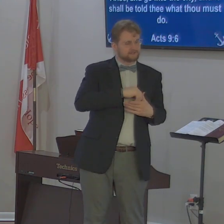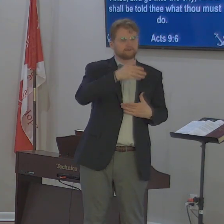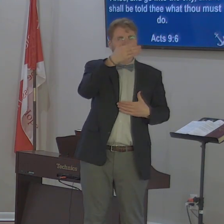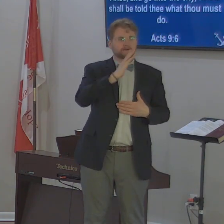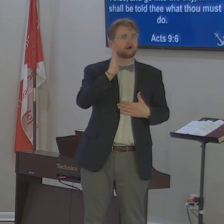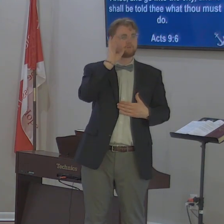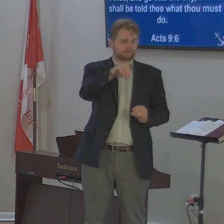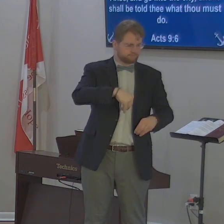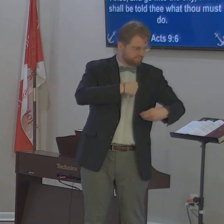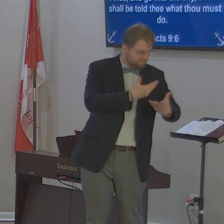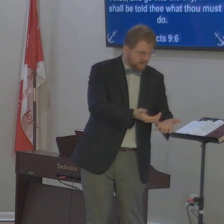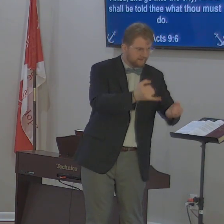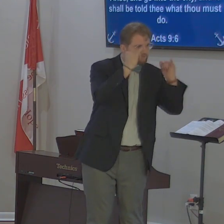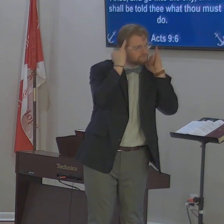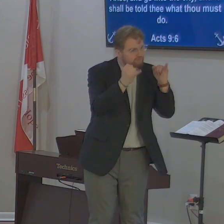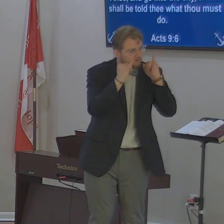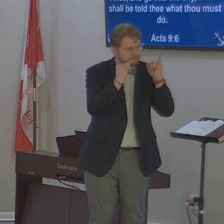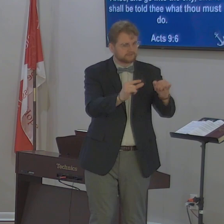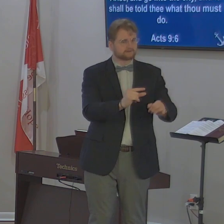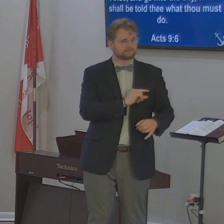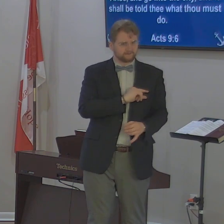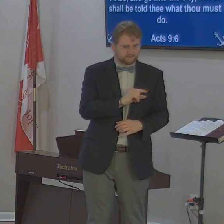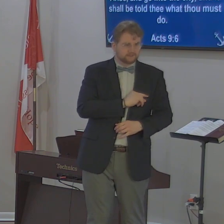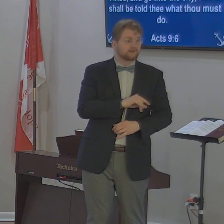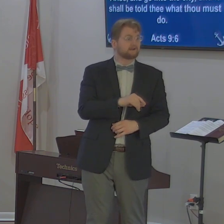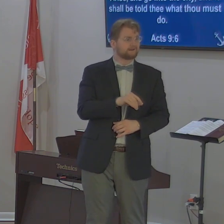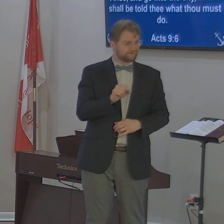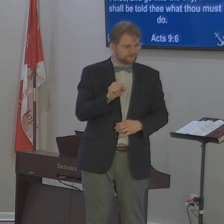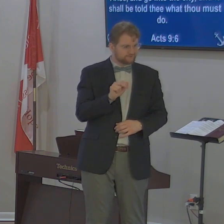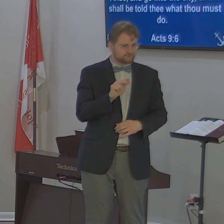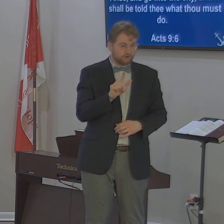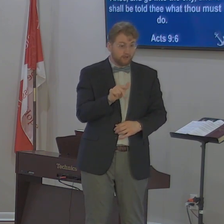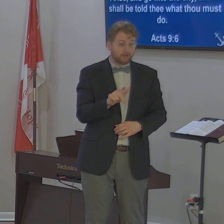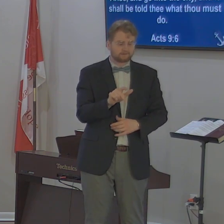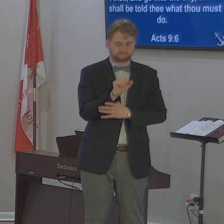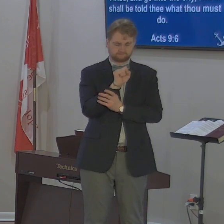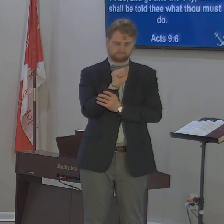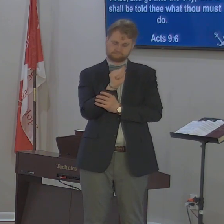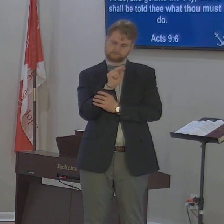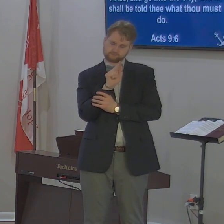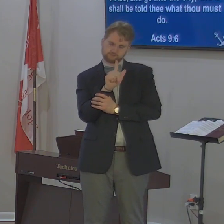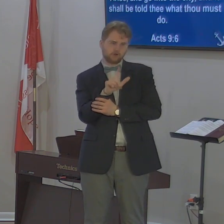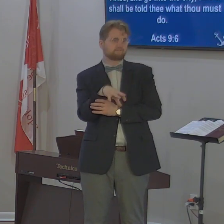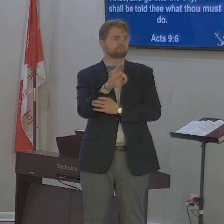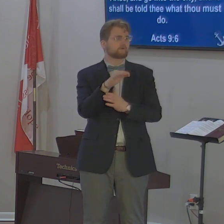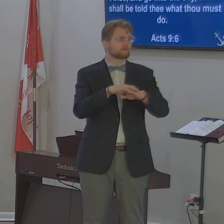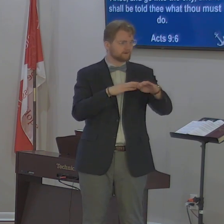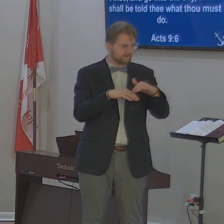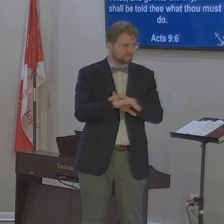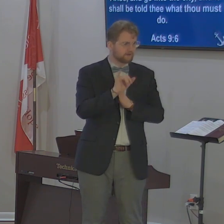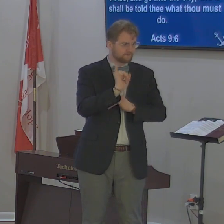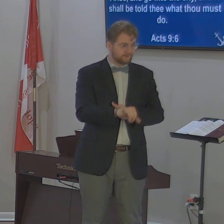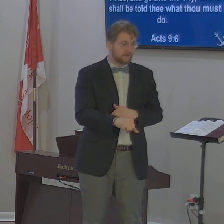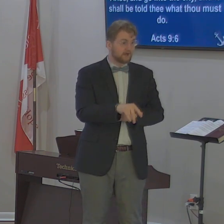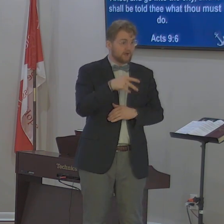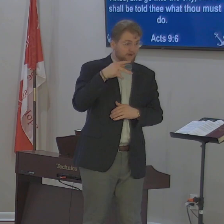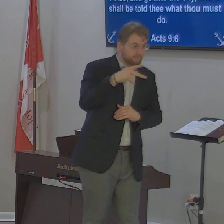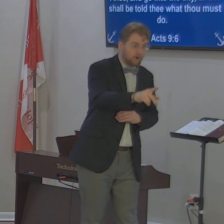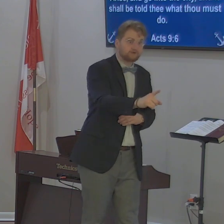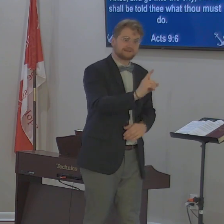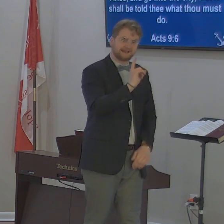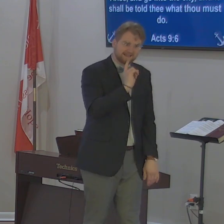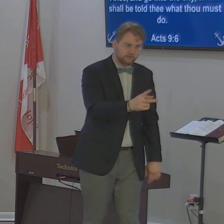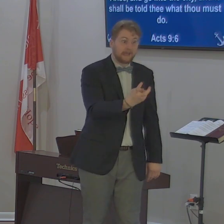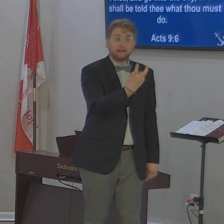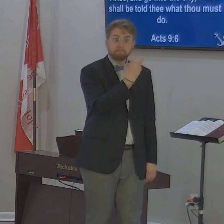him instruction. Saul could find comfort in that. And let me tell you, I'm just not being funny. He's a blind individual being led by